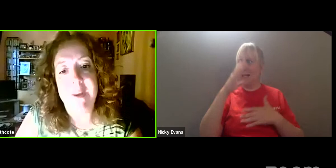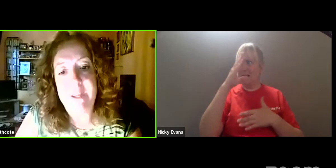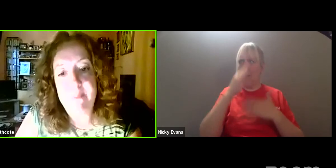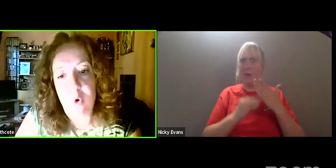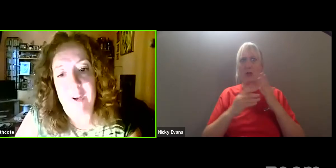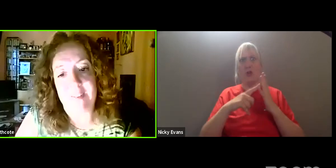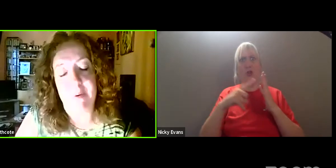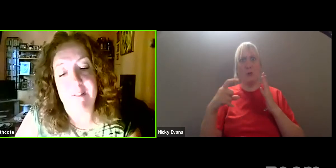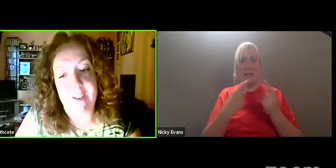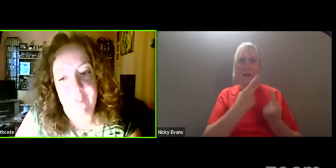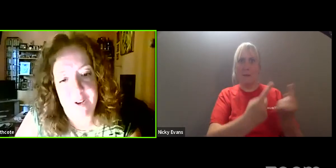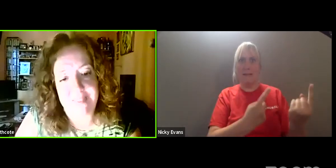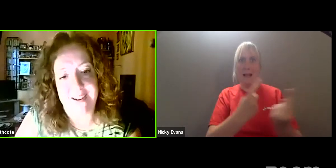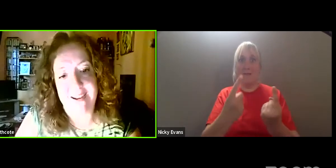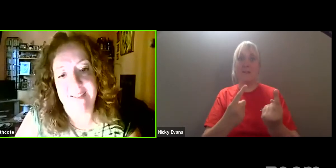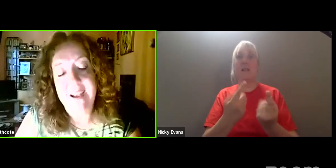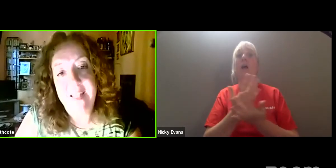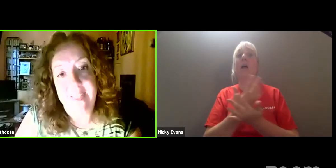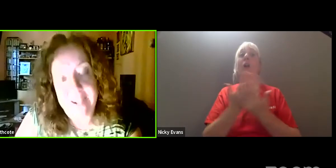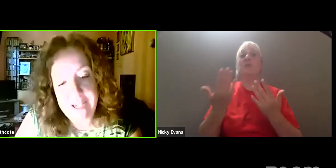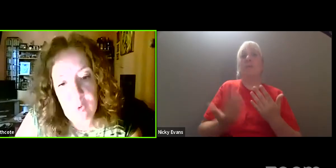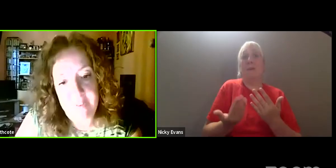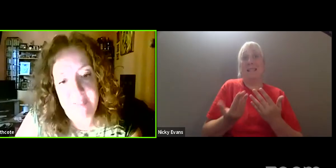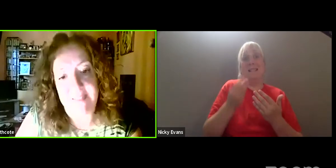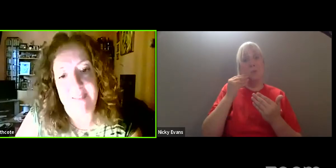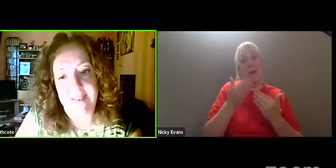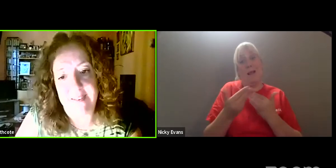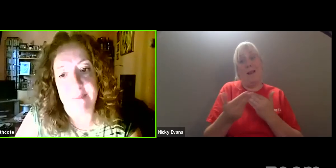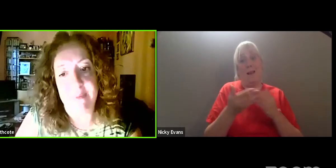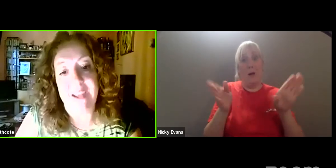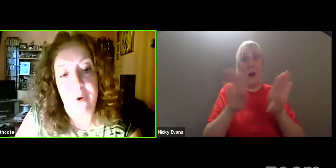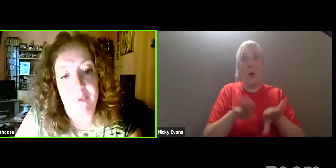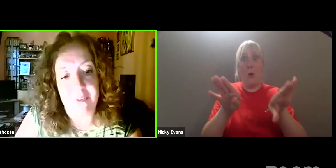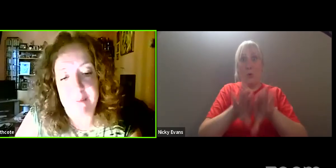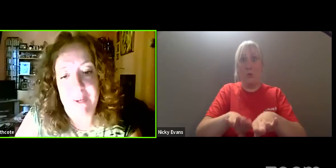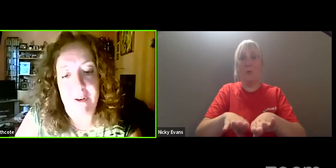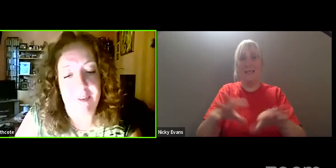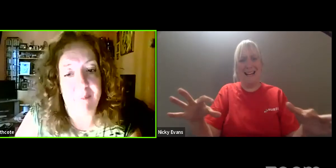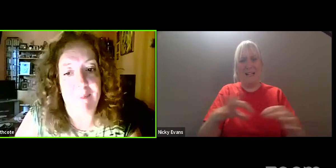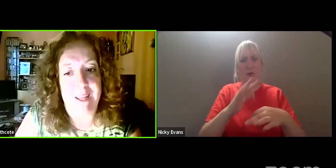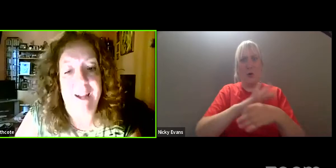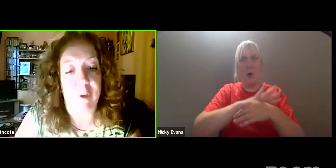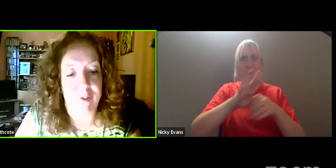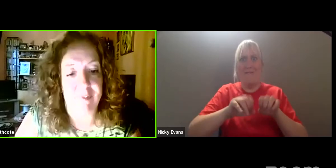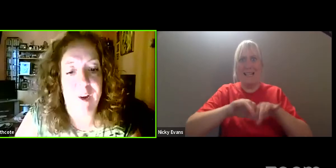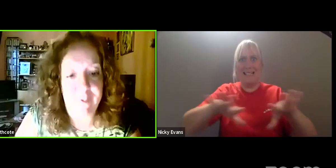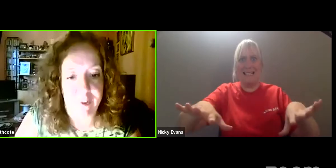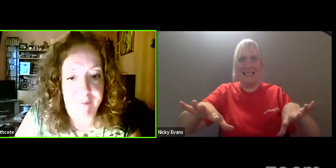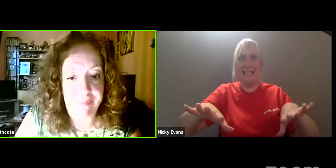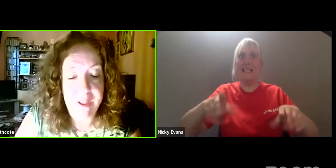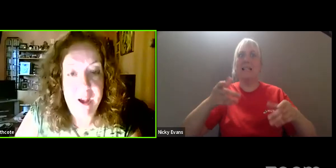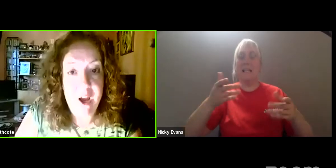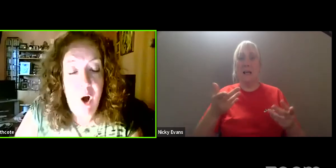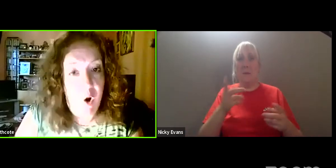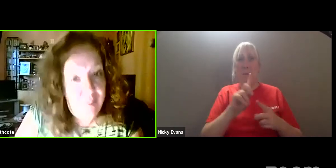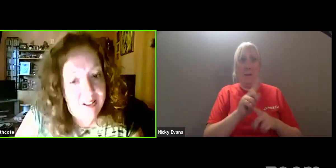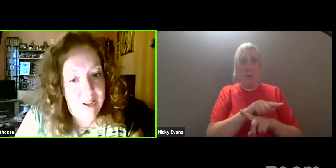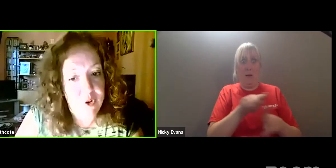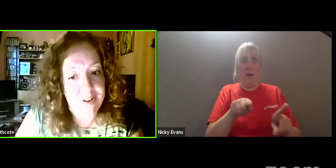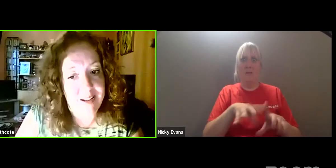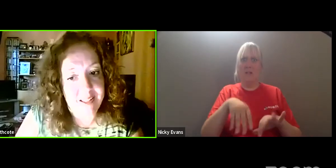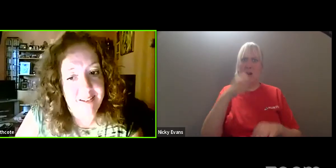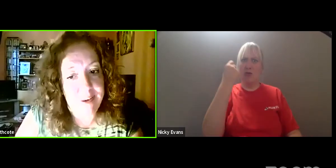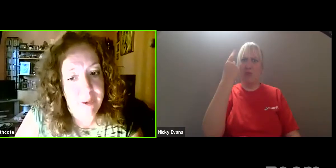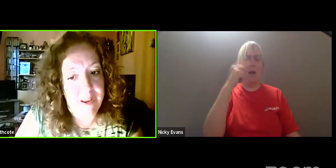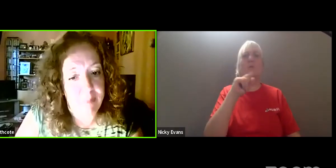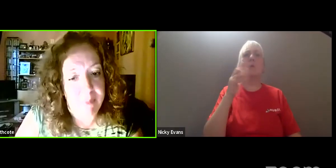fold, many more will experience firsthand the inadequacies of the system and how you simply cannot survive on it. Office